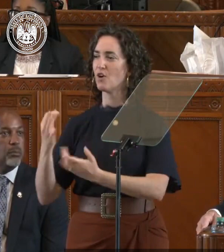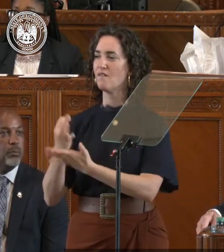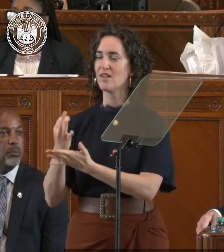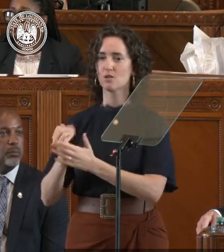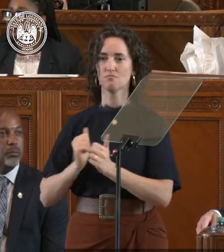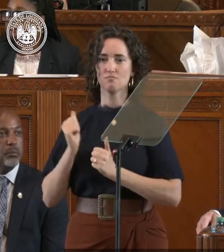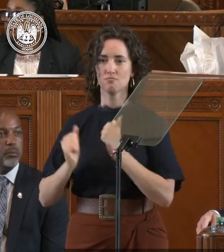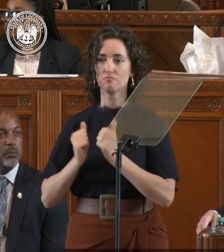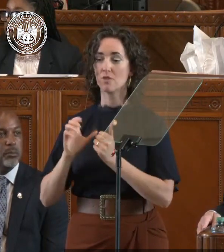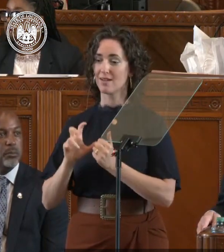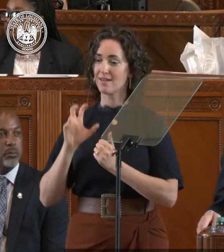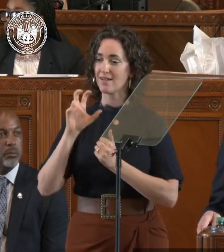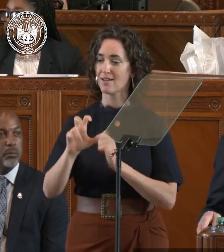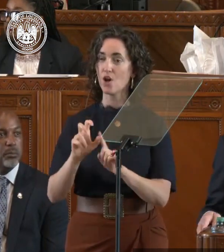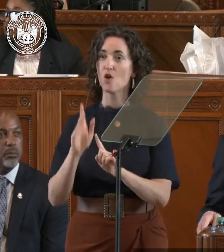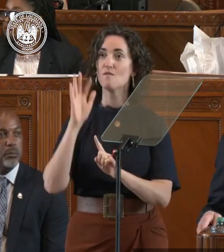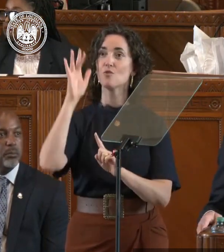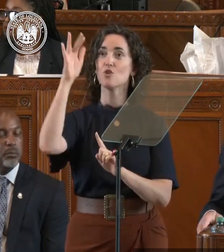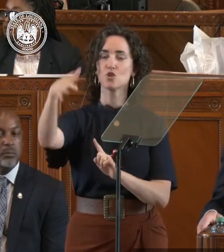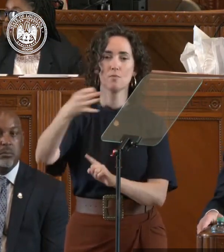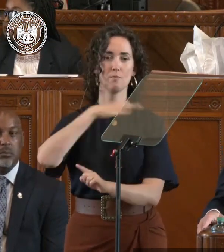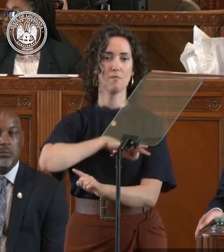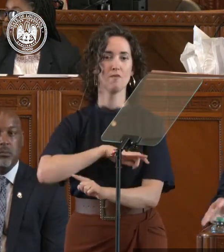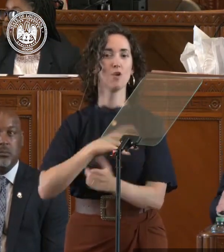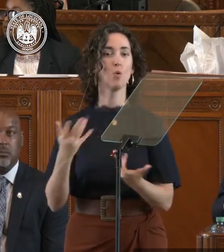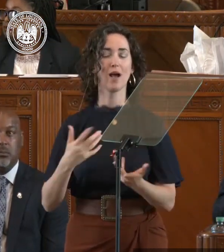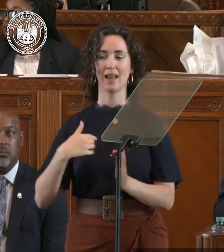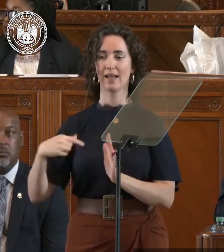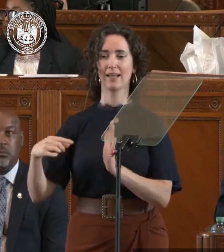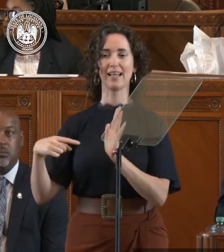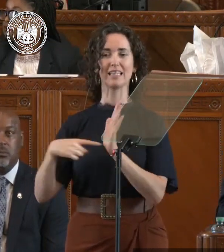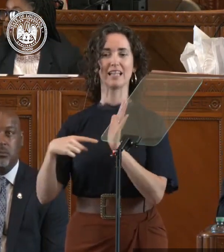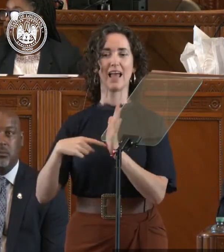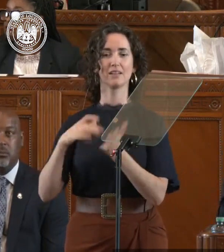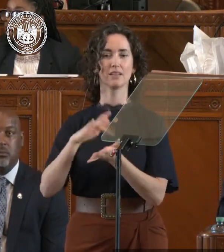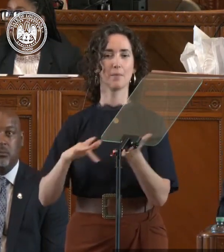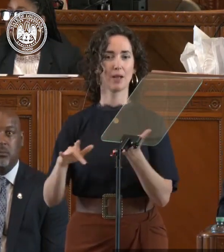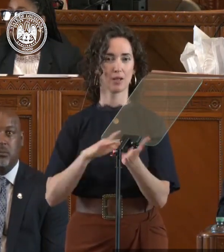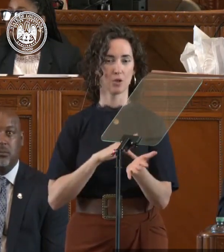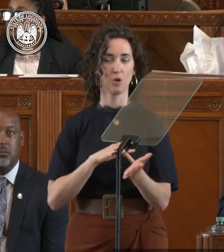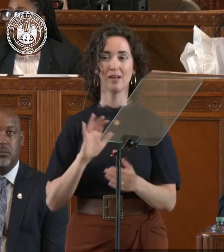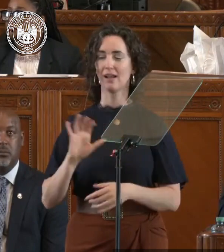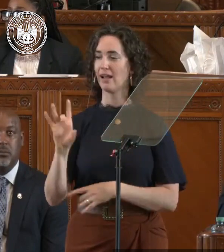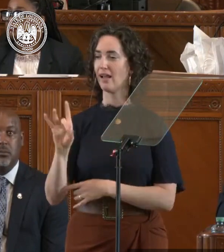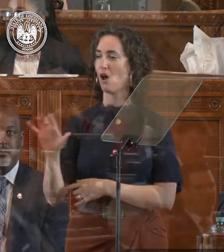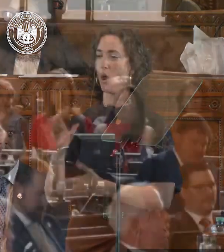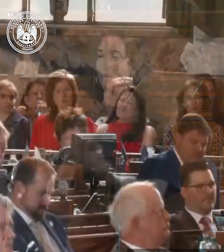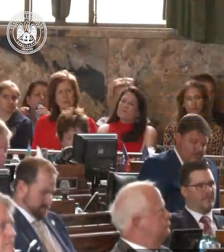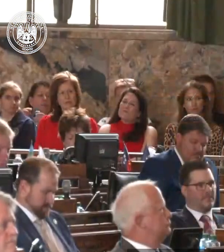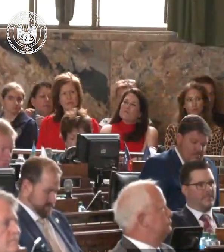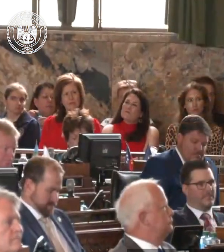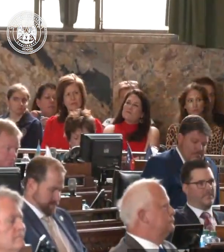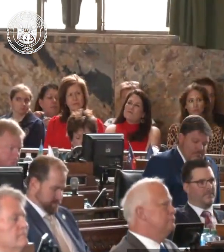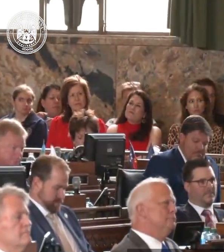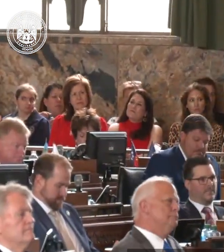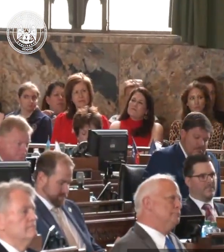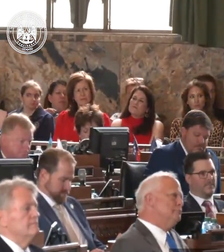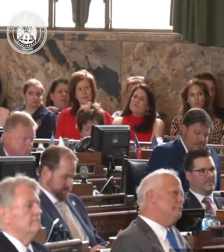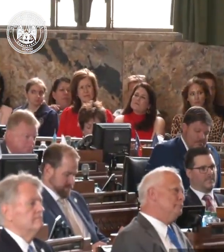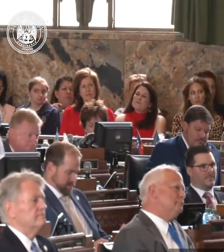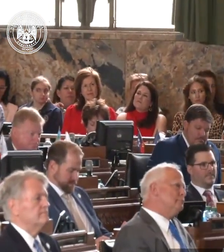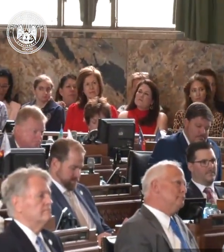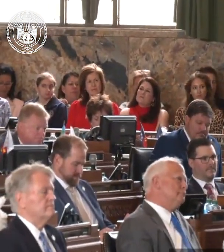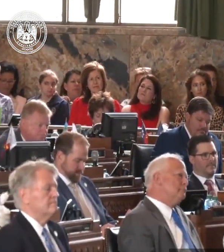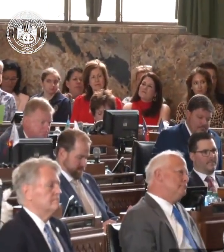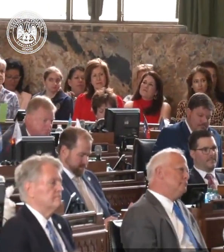long-term dividends by eliminating debt, including paying $800 million in cash towards the hurricane storm damage risk reduction system